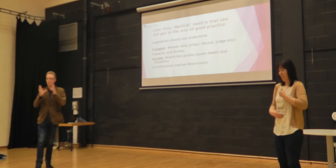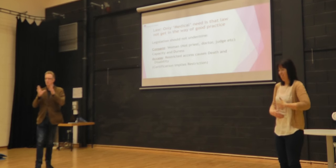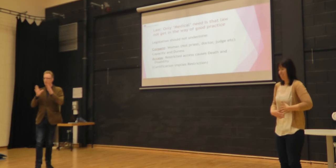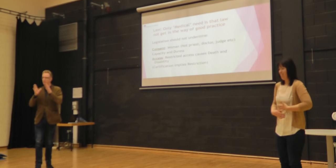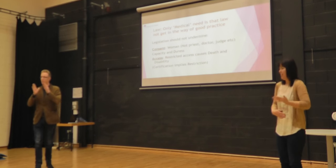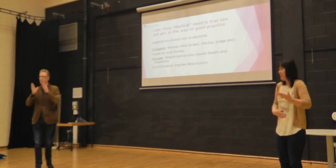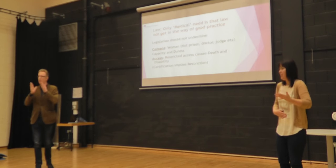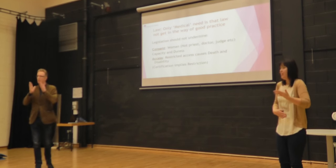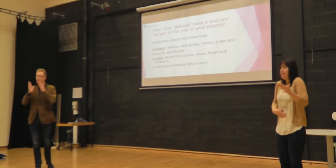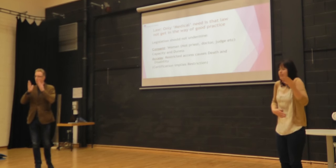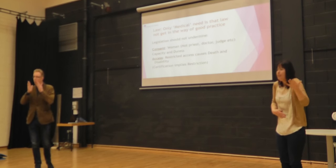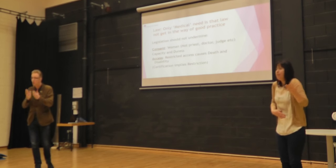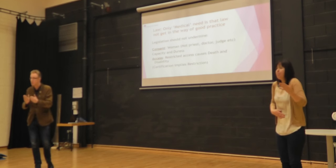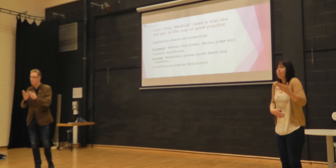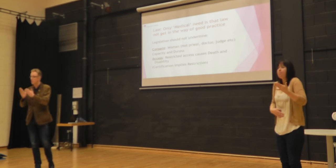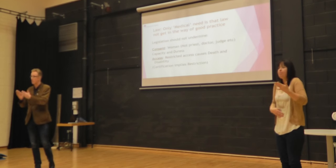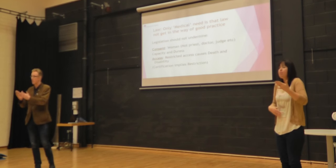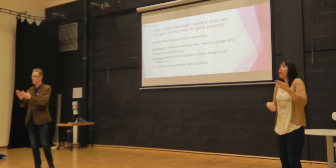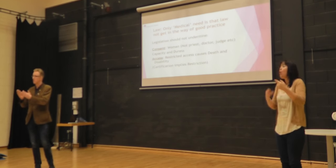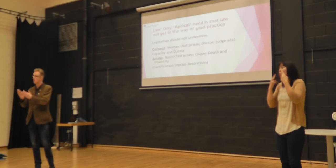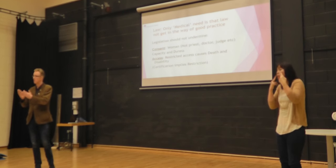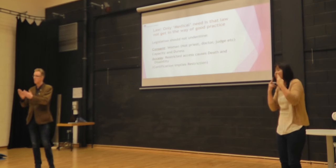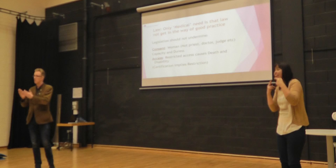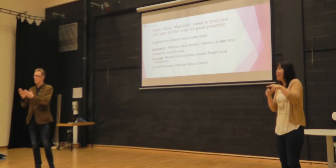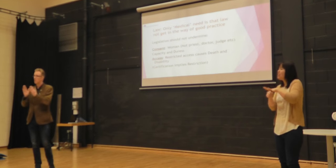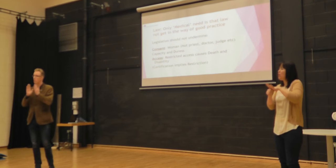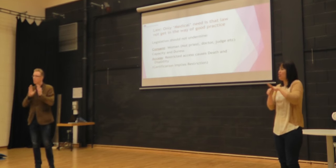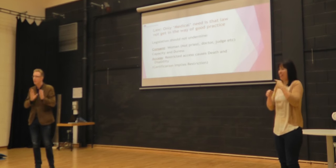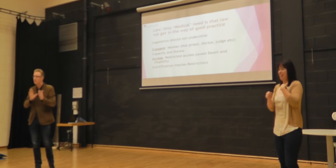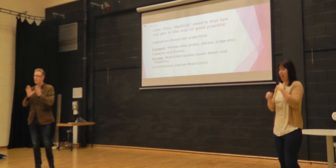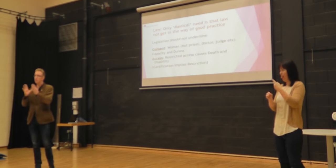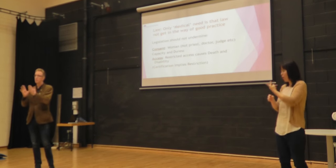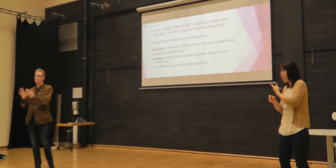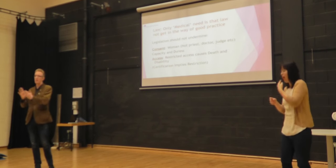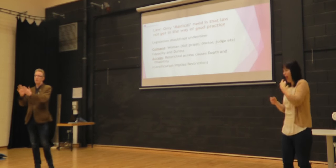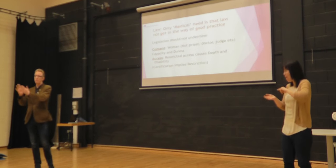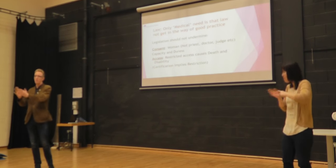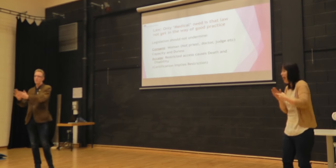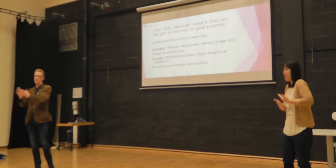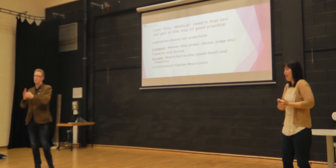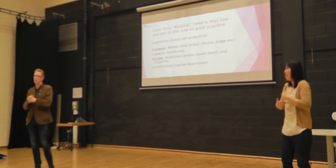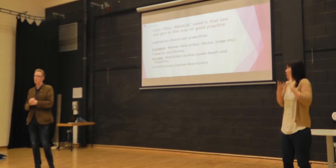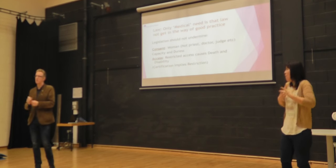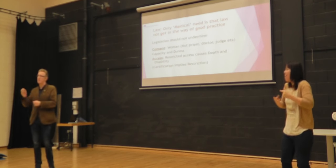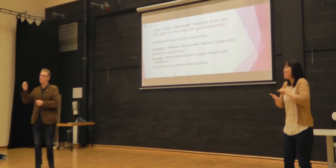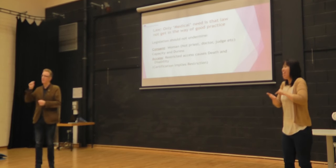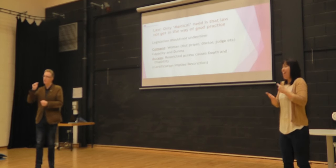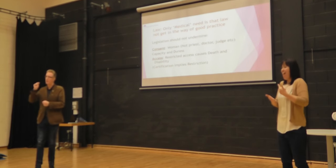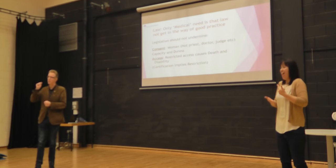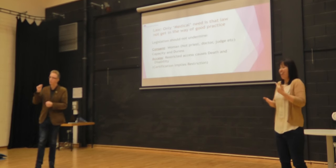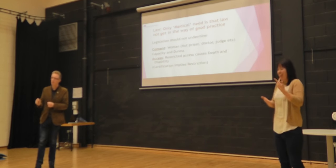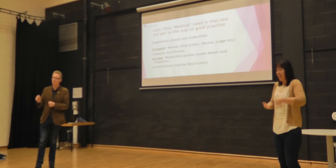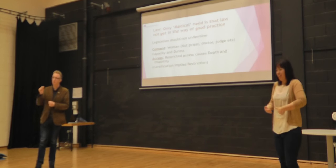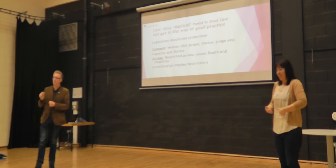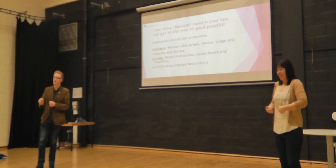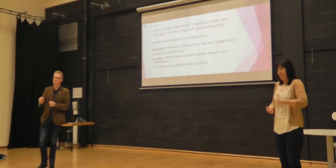the setting where they have wanted that pregnancy. They were planning to have that child, and then they